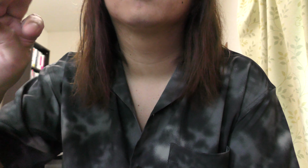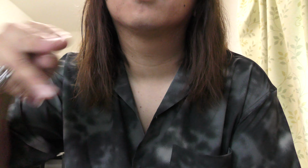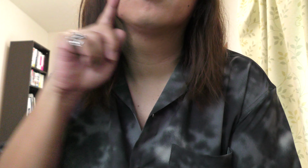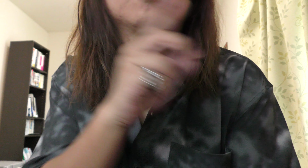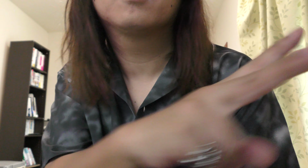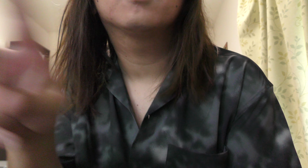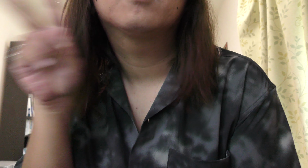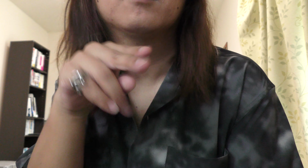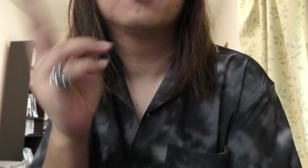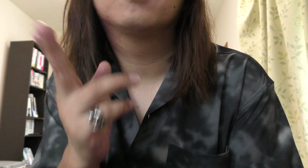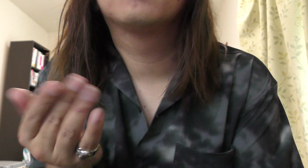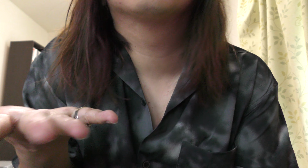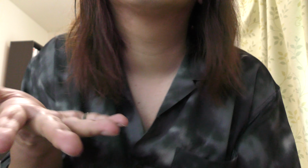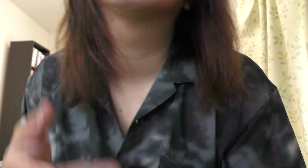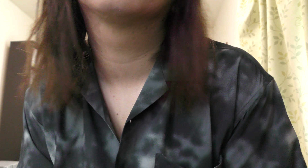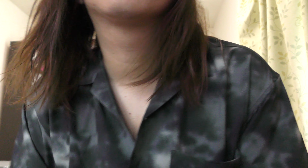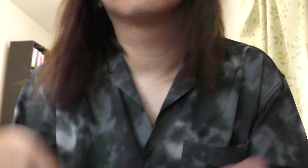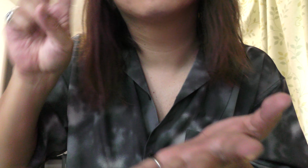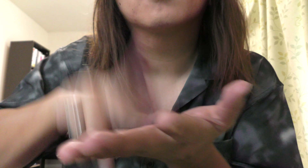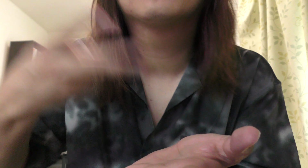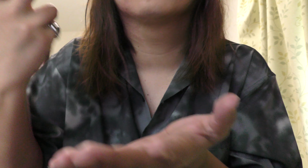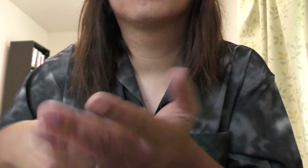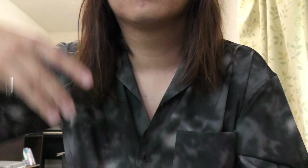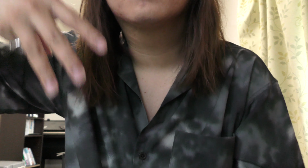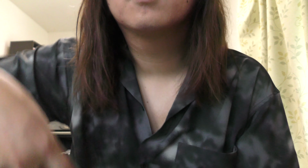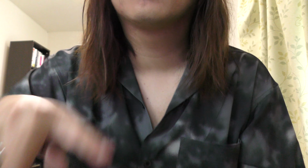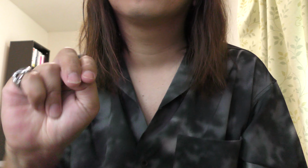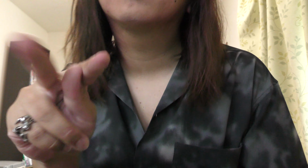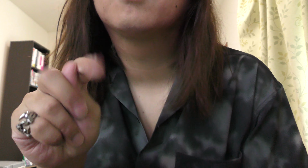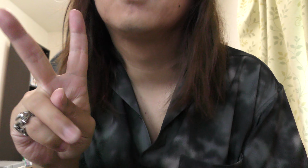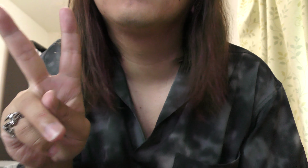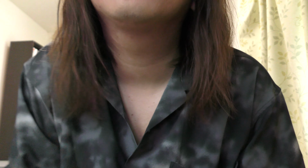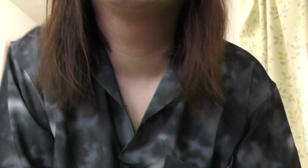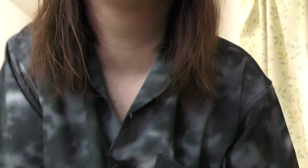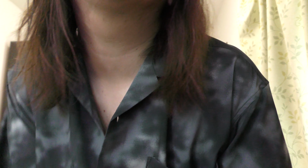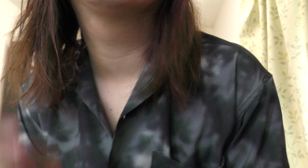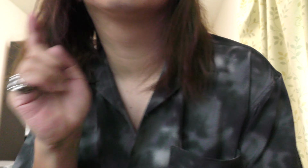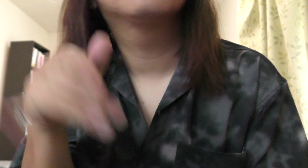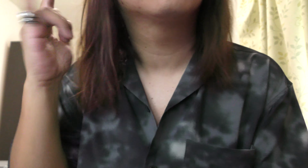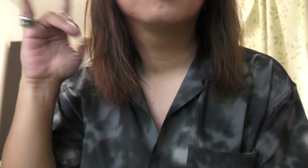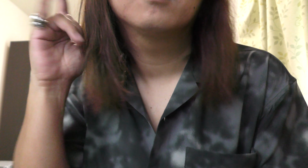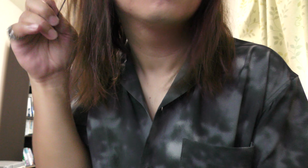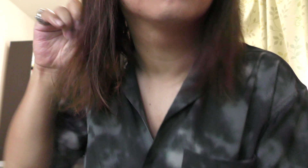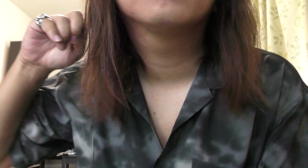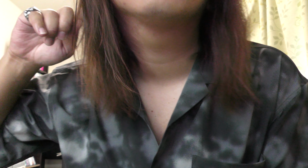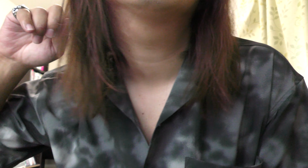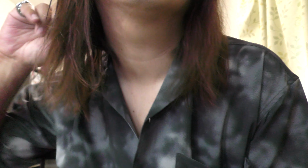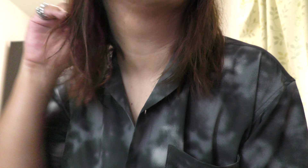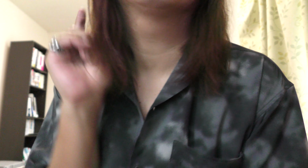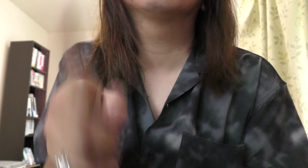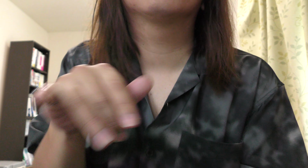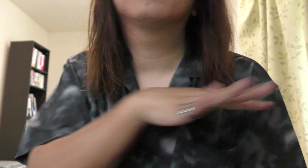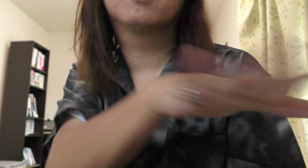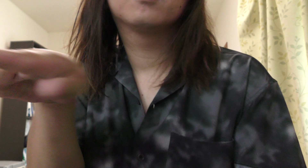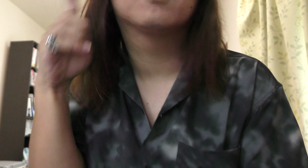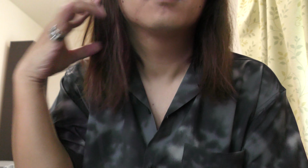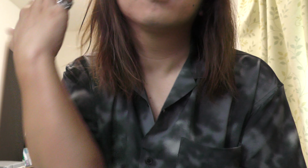and I guess who she sees, skater boy rocking MTV She calls up her friends, they already know,